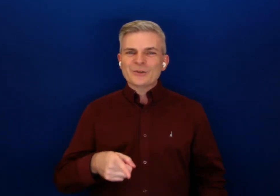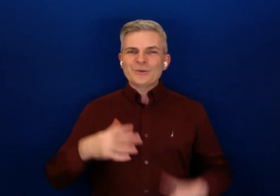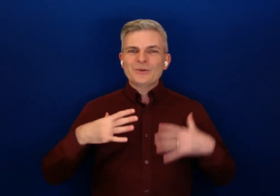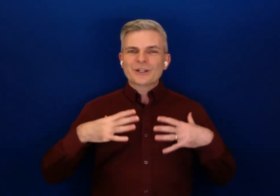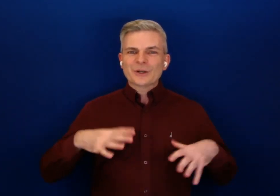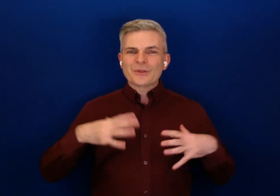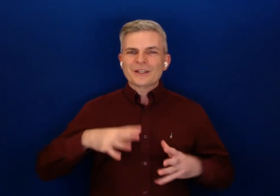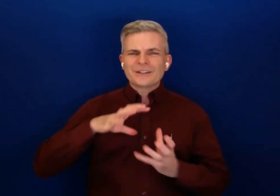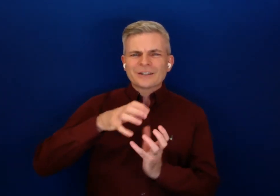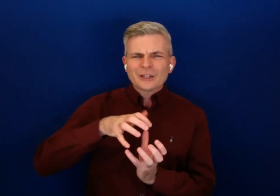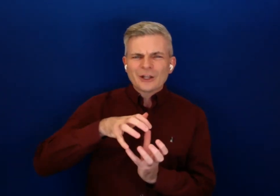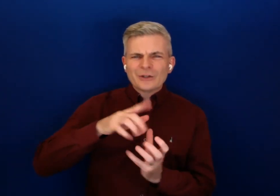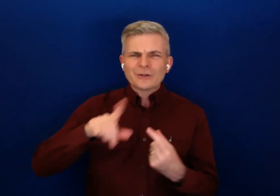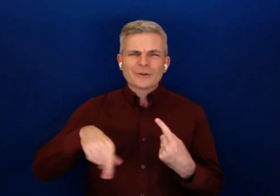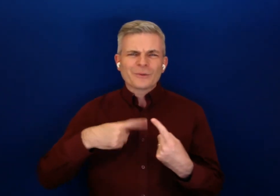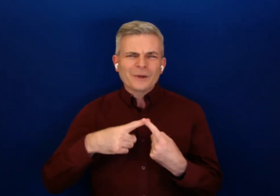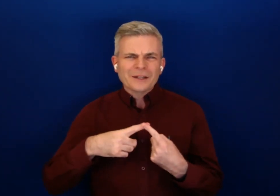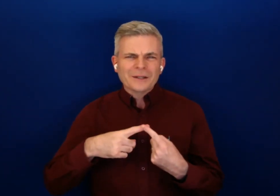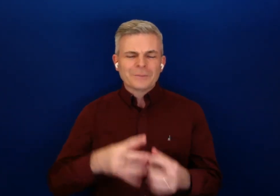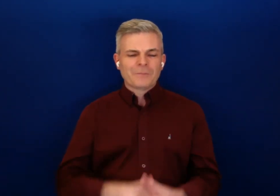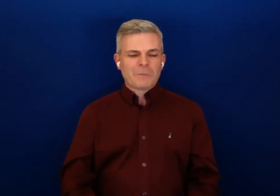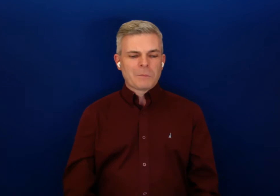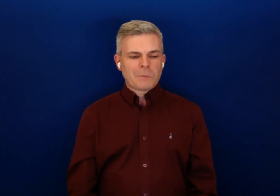You clothing launder when.